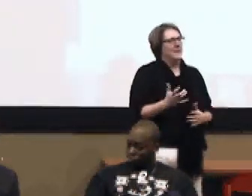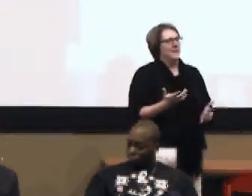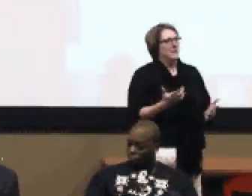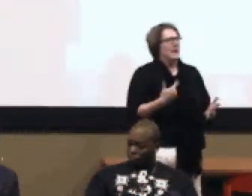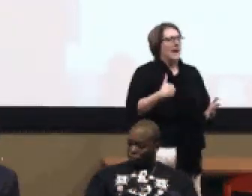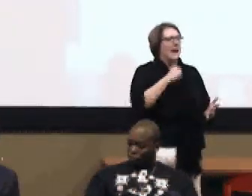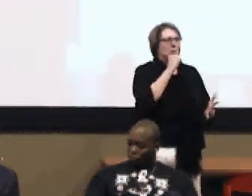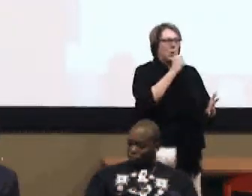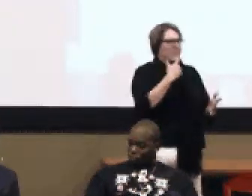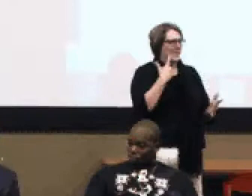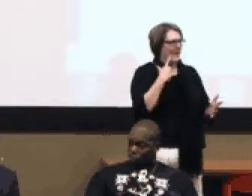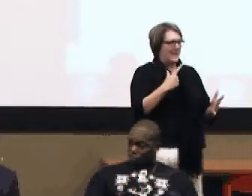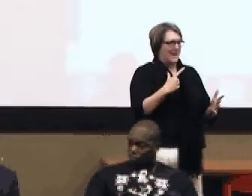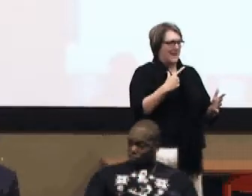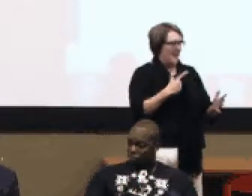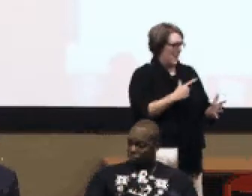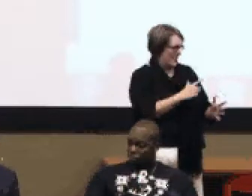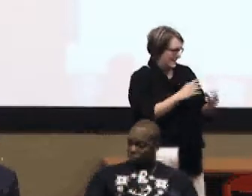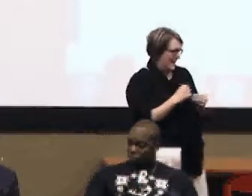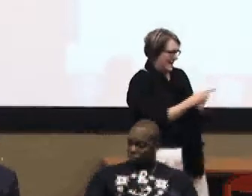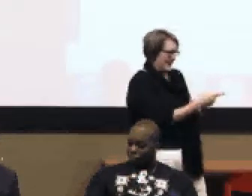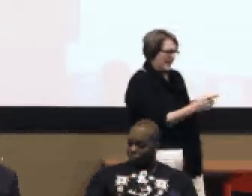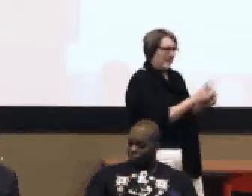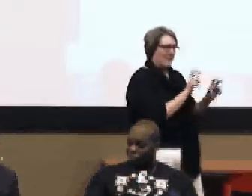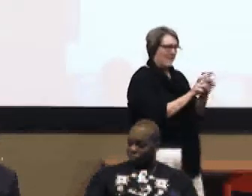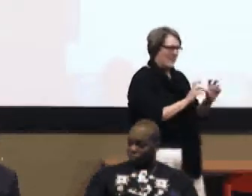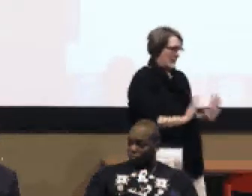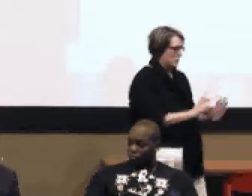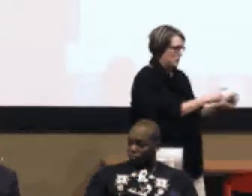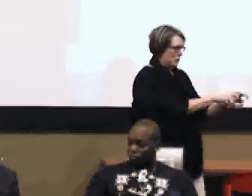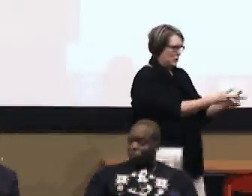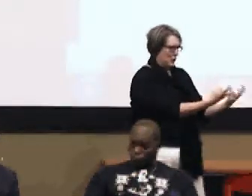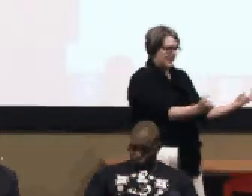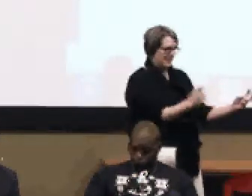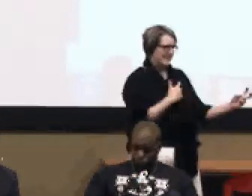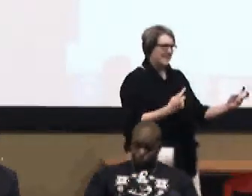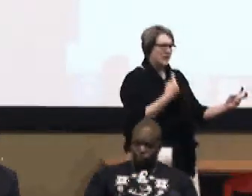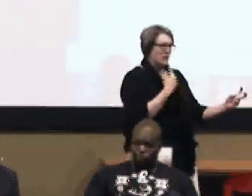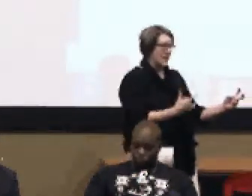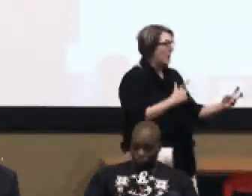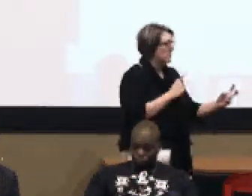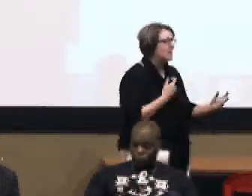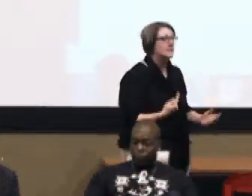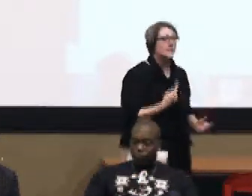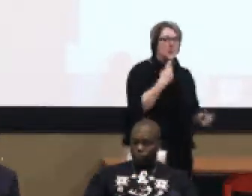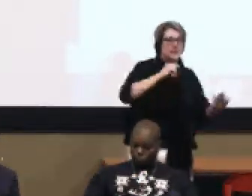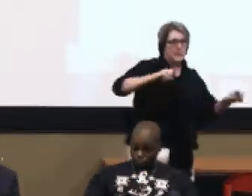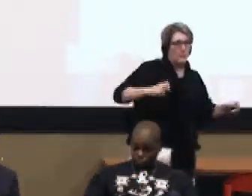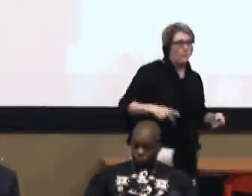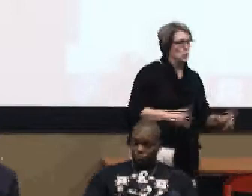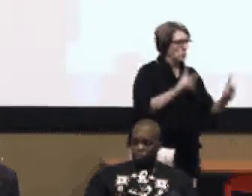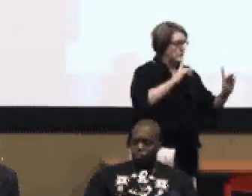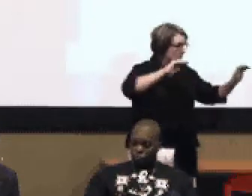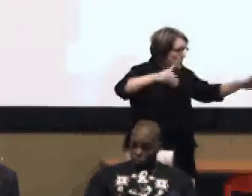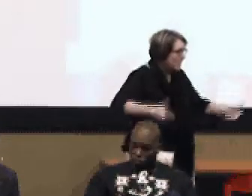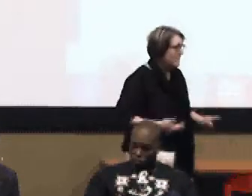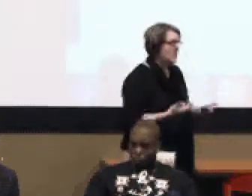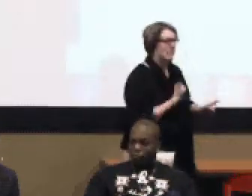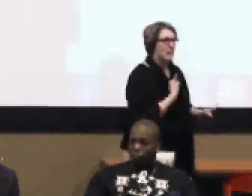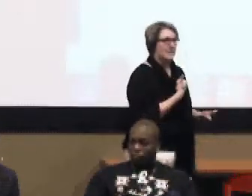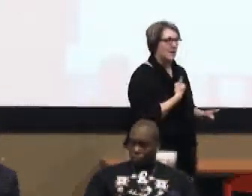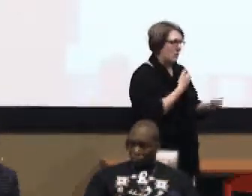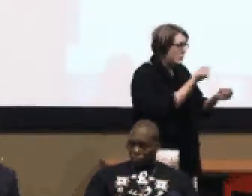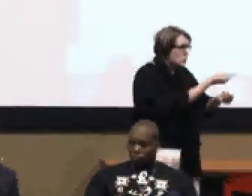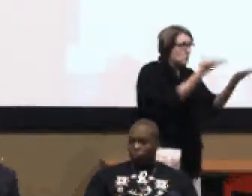I don't think I would take those investors seriously. I would take it seriously as an opportunity to introduce my company to,